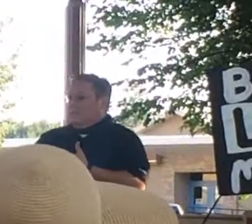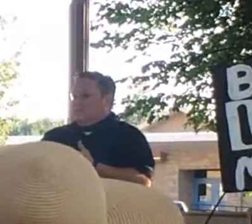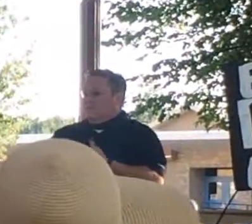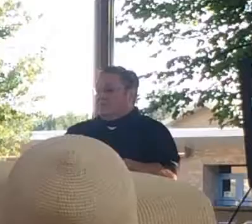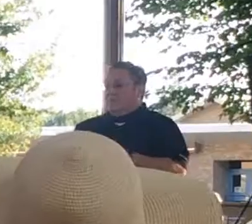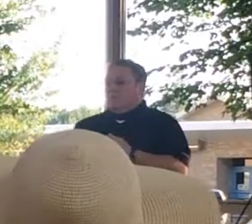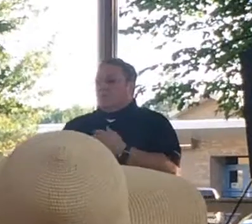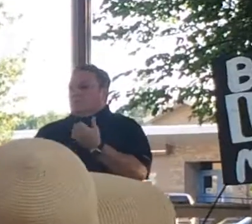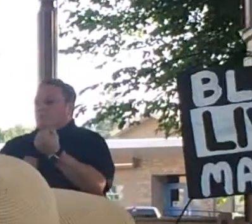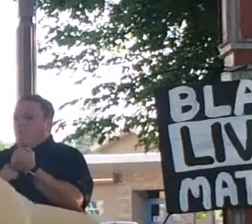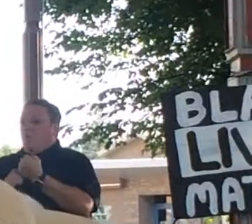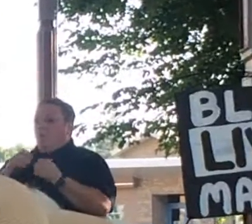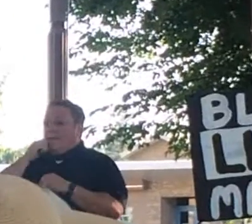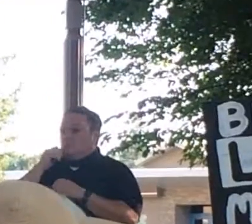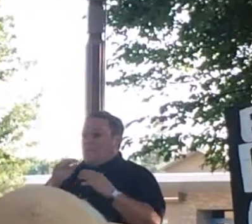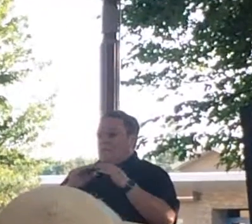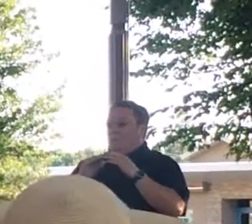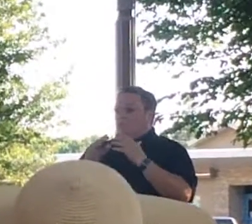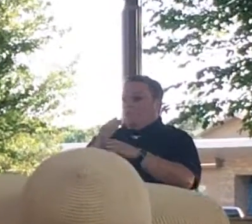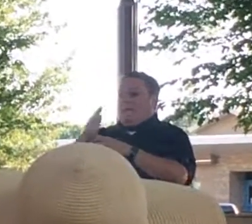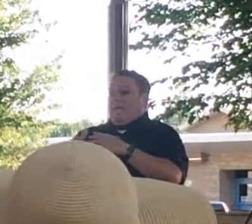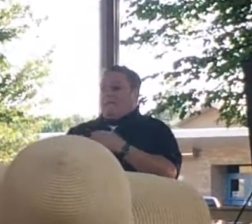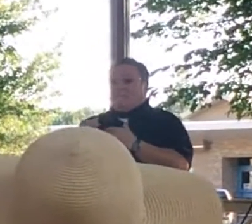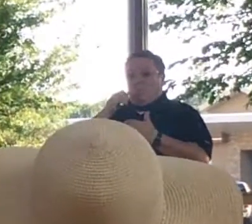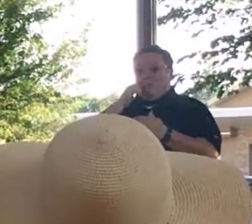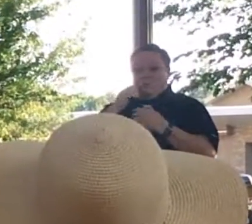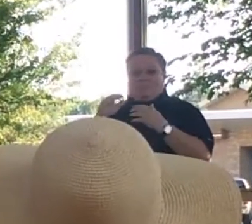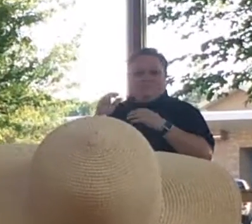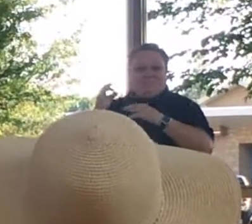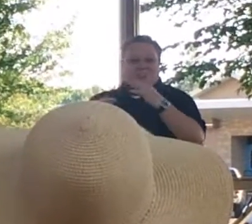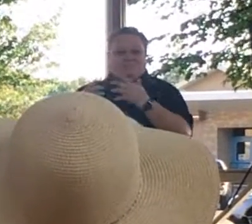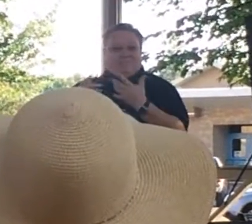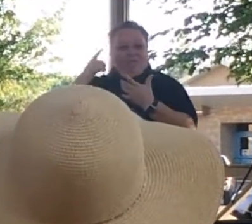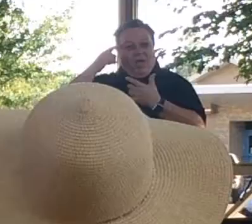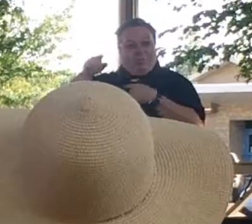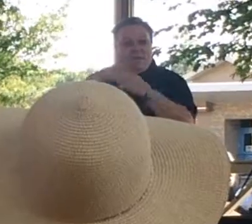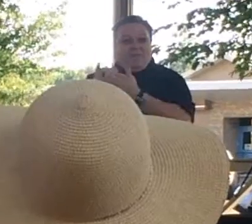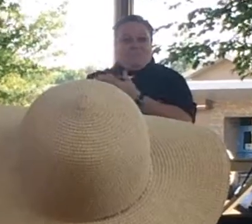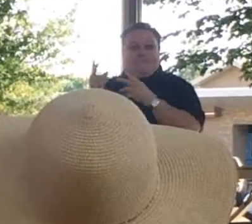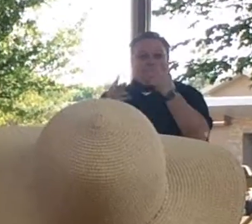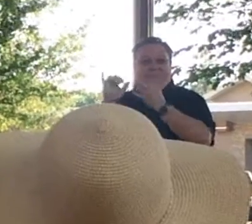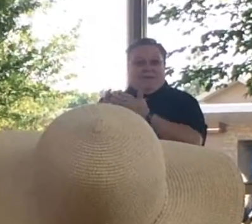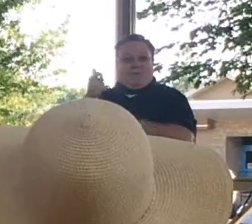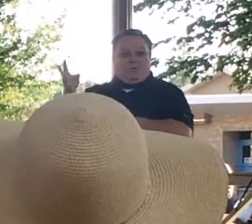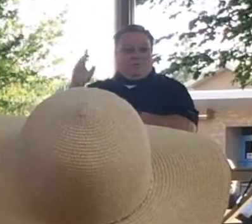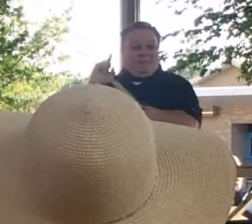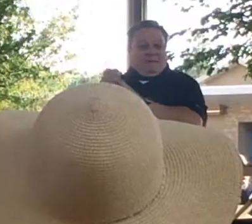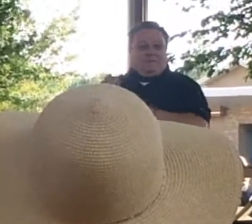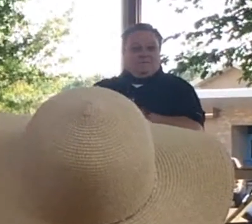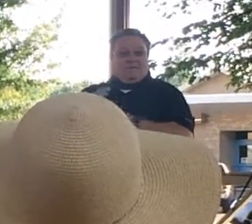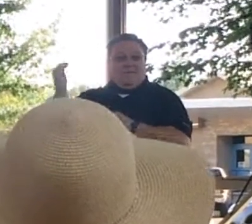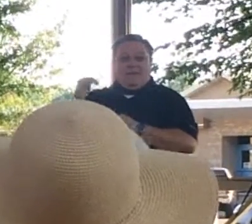to support racial equity or towards ending racial injustice? Just give some thought to that, and we'll revisit that in a few minutes.